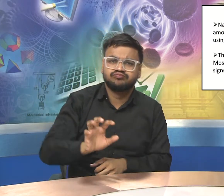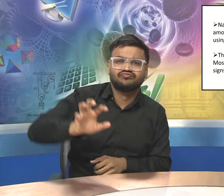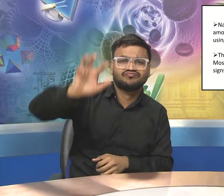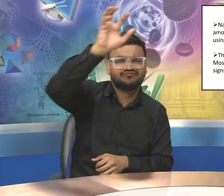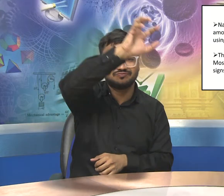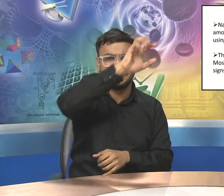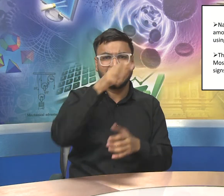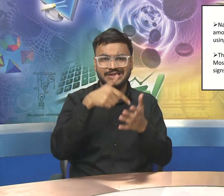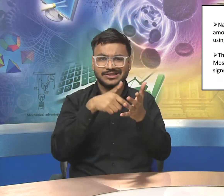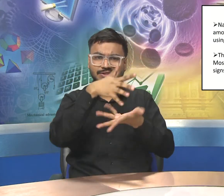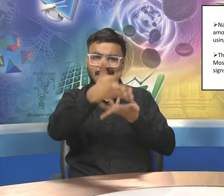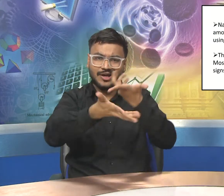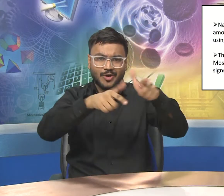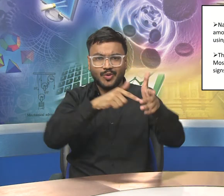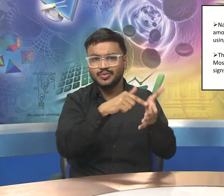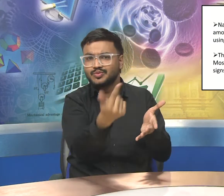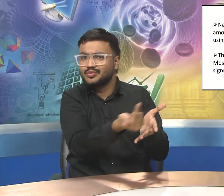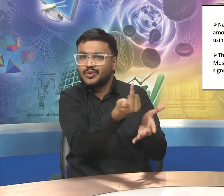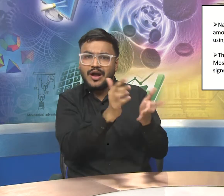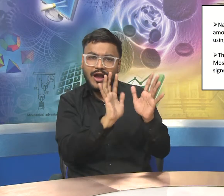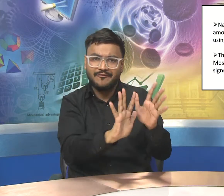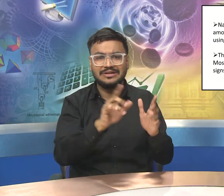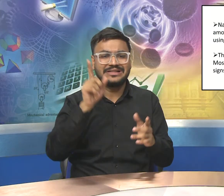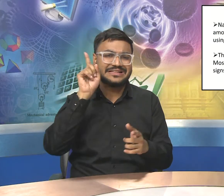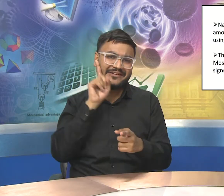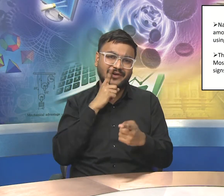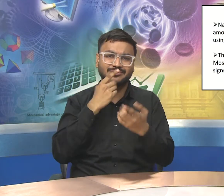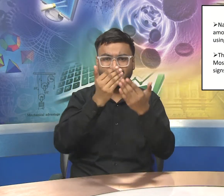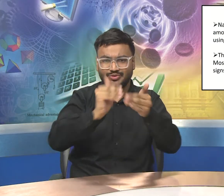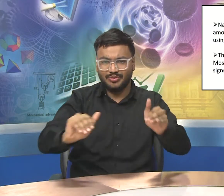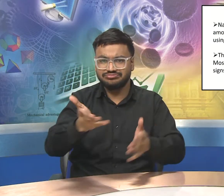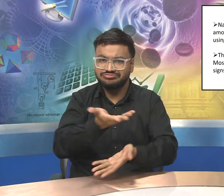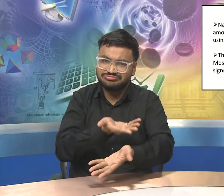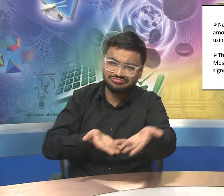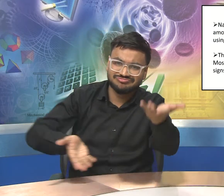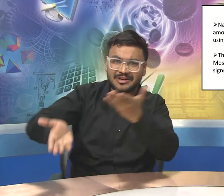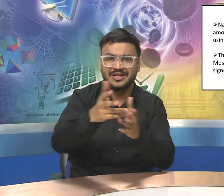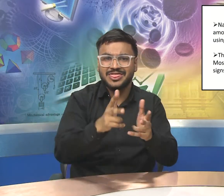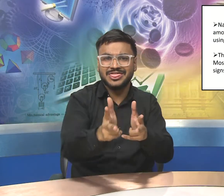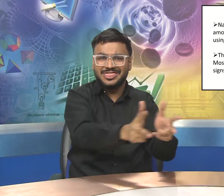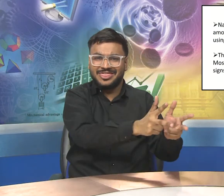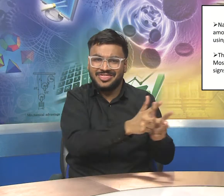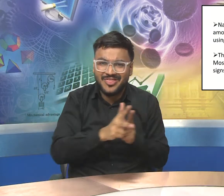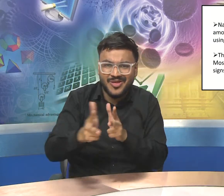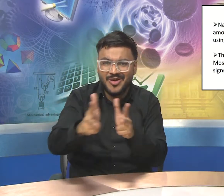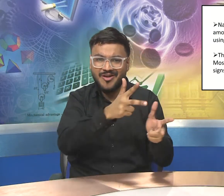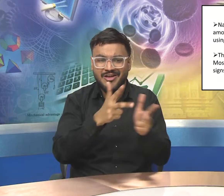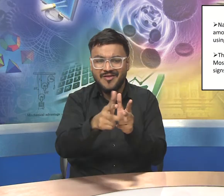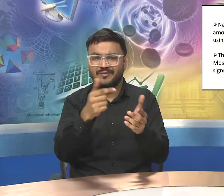Naturally, these hostels led to sign language use among deaf students.